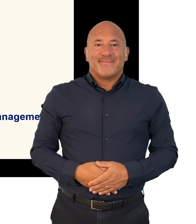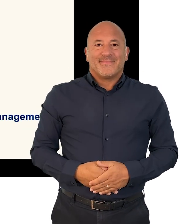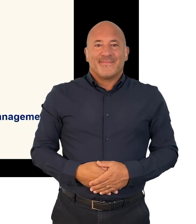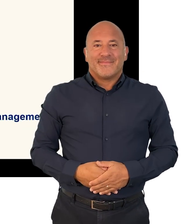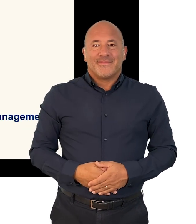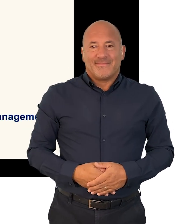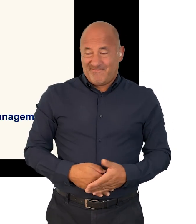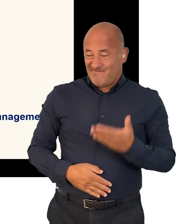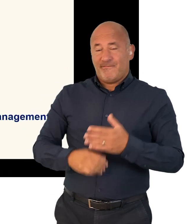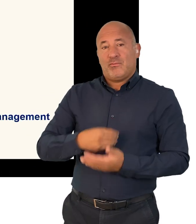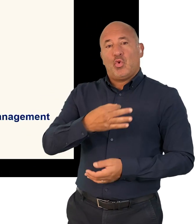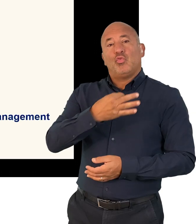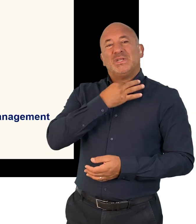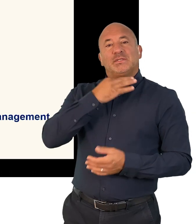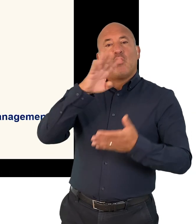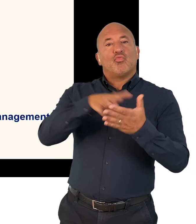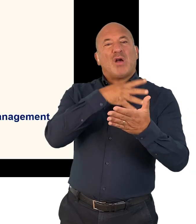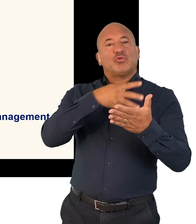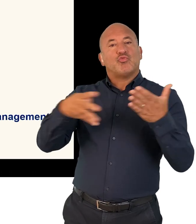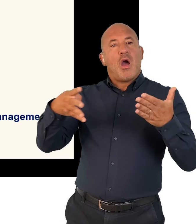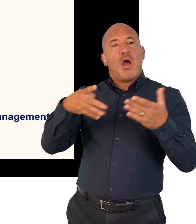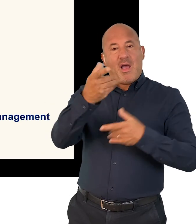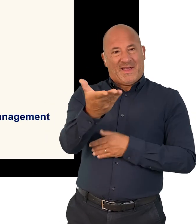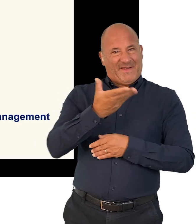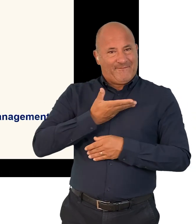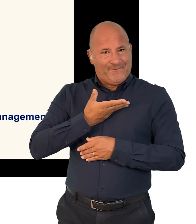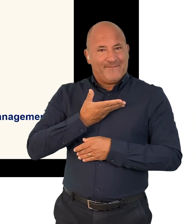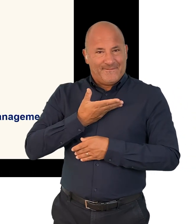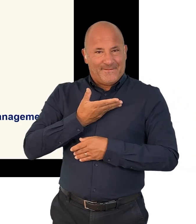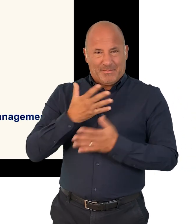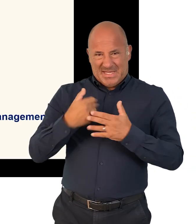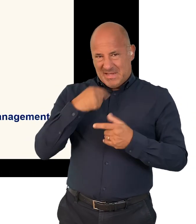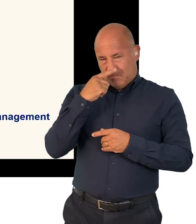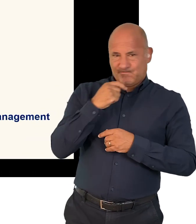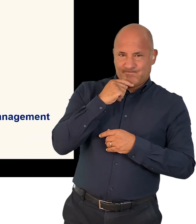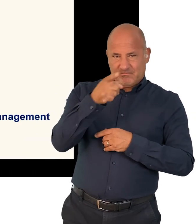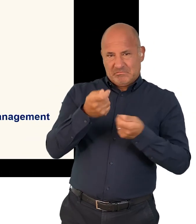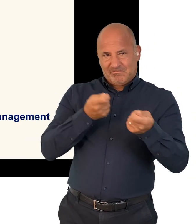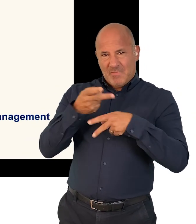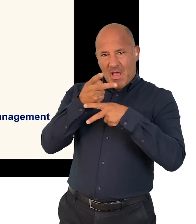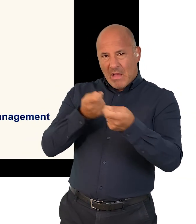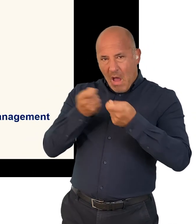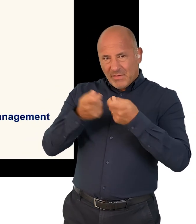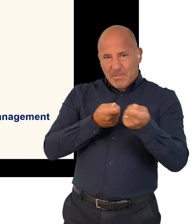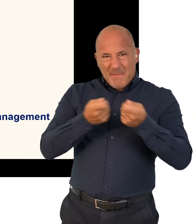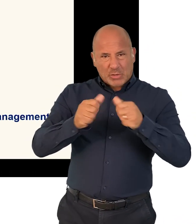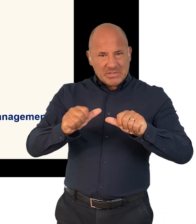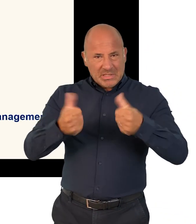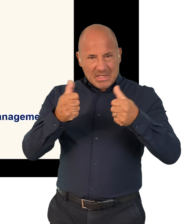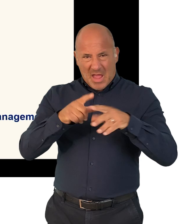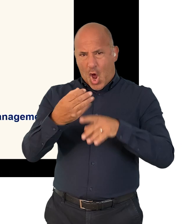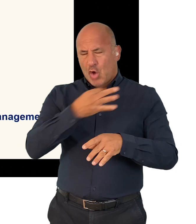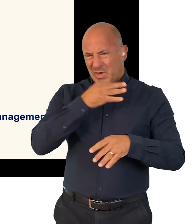The risk register you submit with your application will help us to assess the governance and management of your activity. Covering all the risks